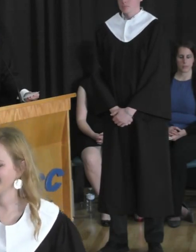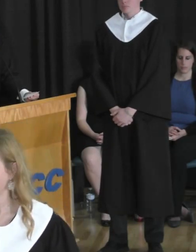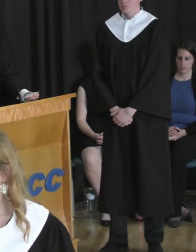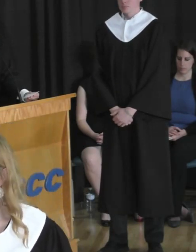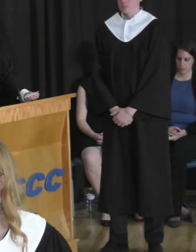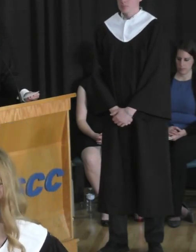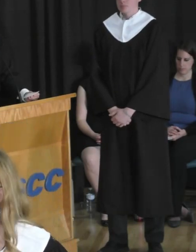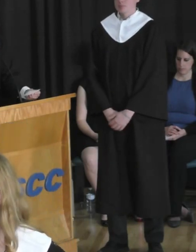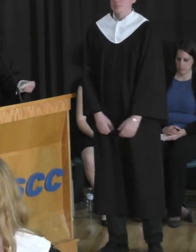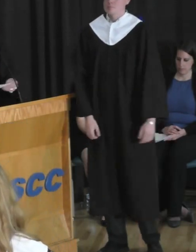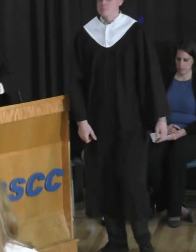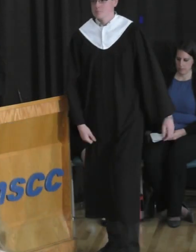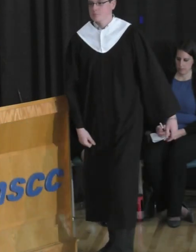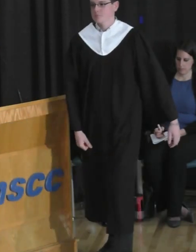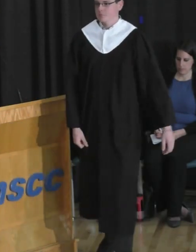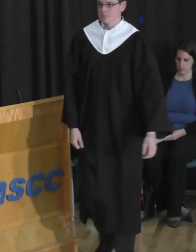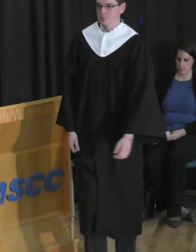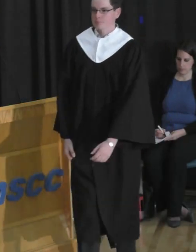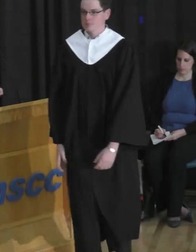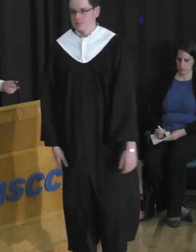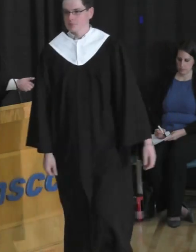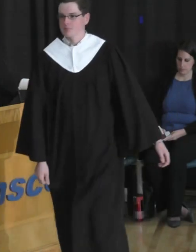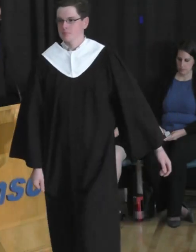Eric Molyneux.